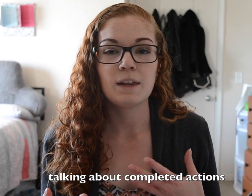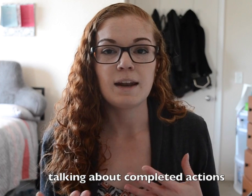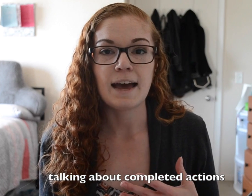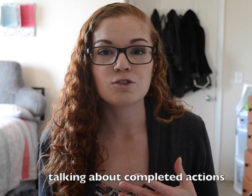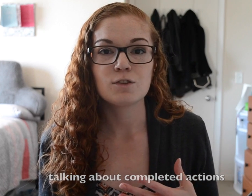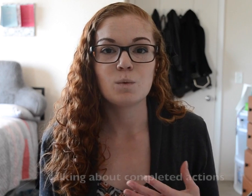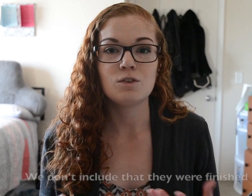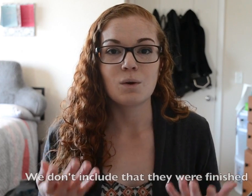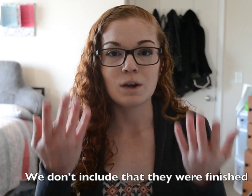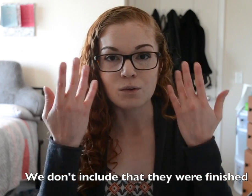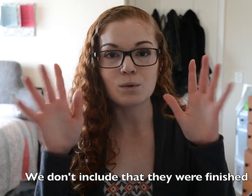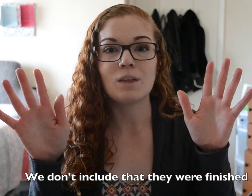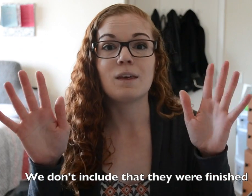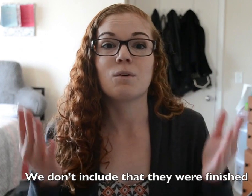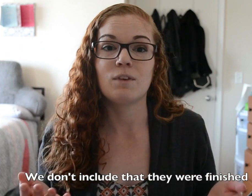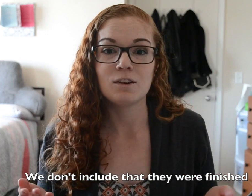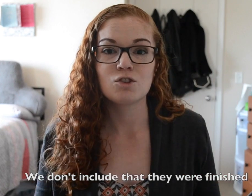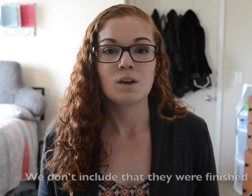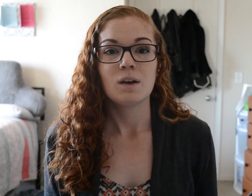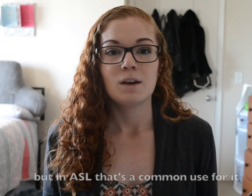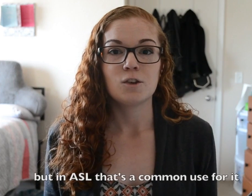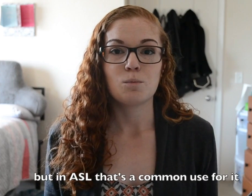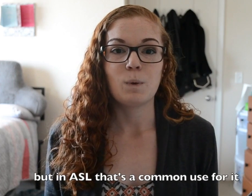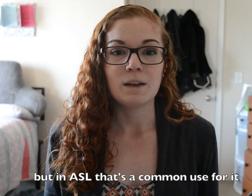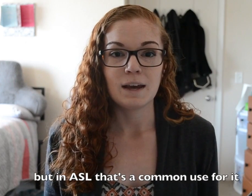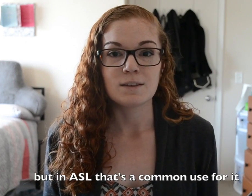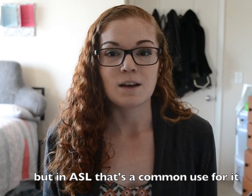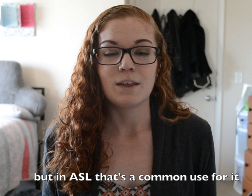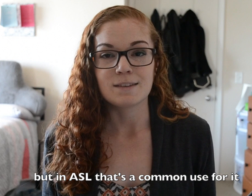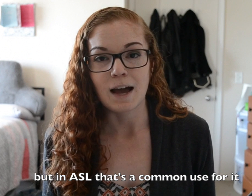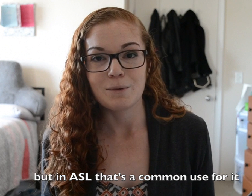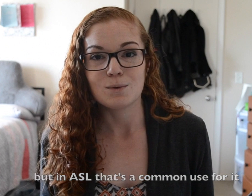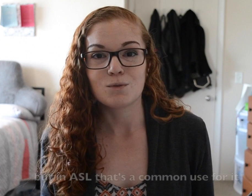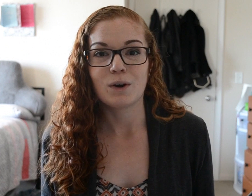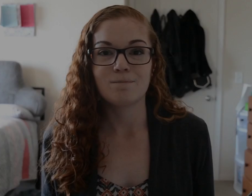completed actions, we don't include that they were finished, but in ASL that's a common use for it.